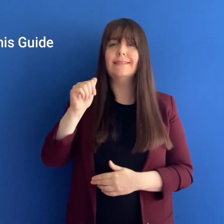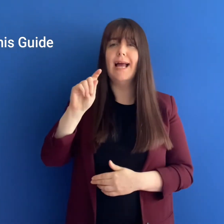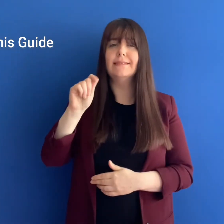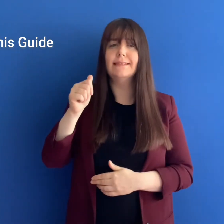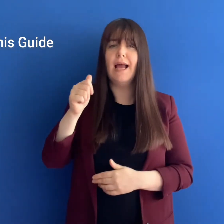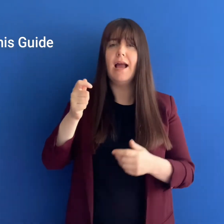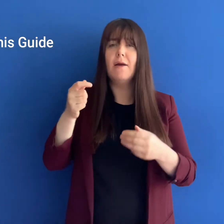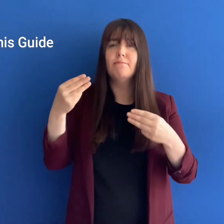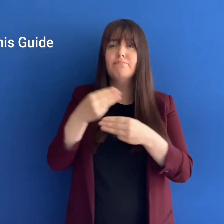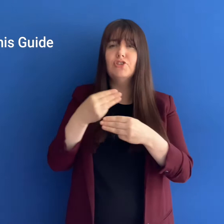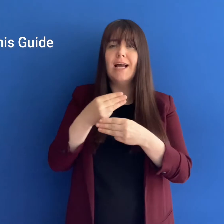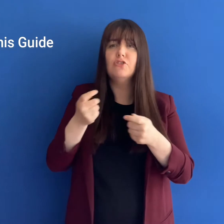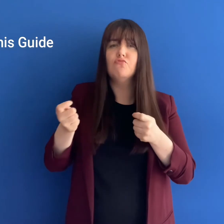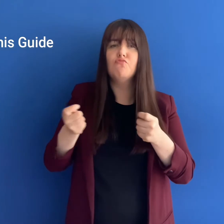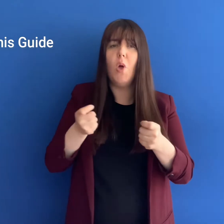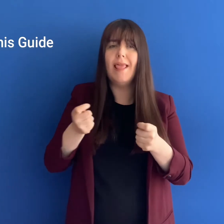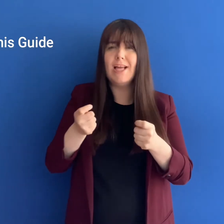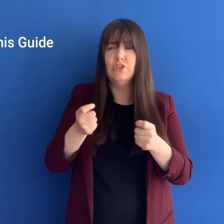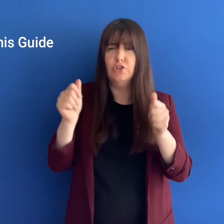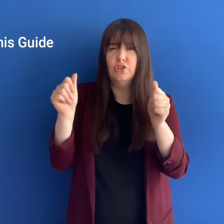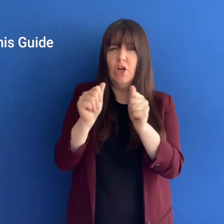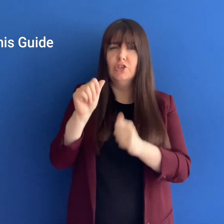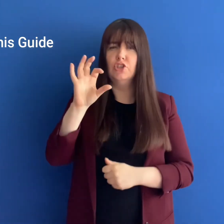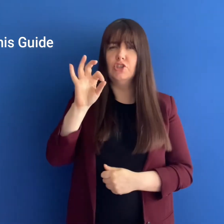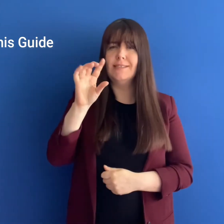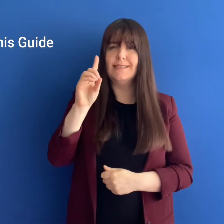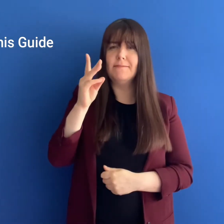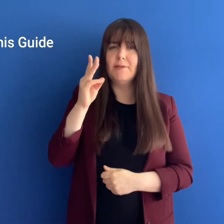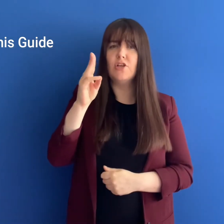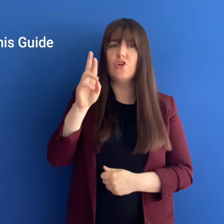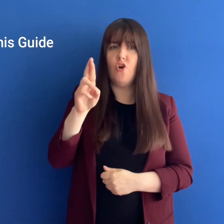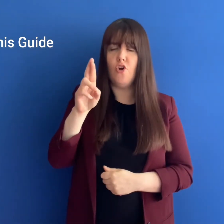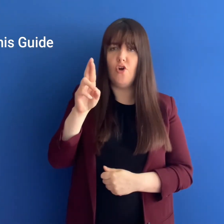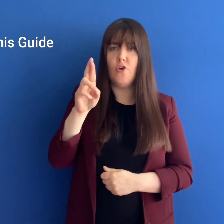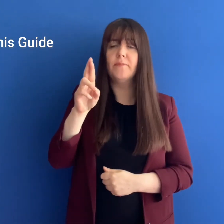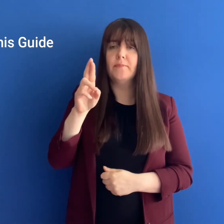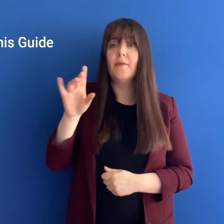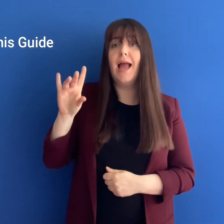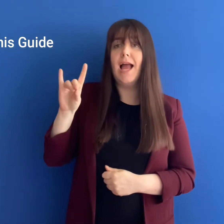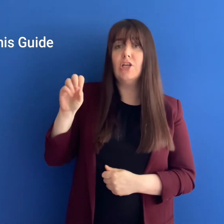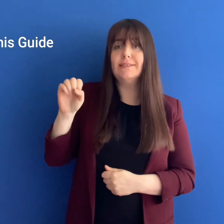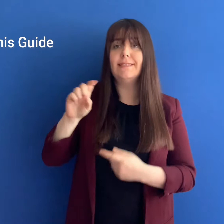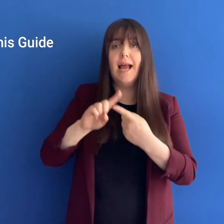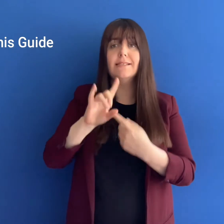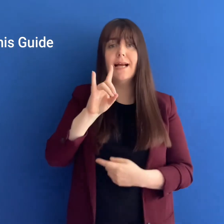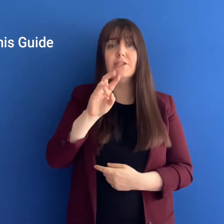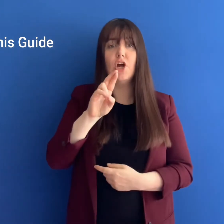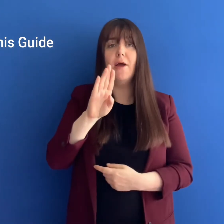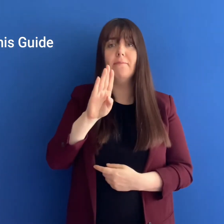For the purpose of the General Data Protection Regulation, GDPR, the HSE and